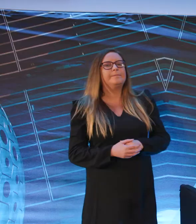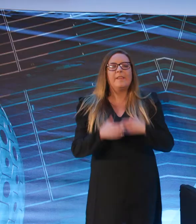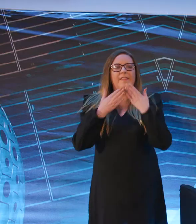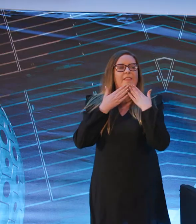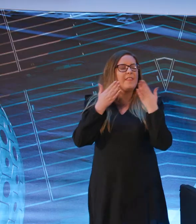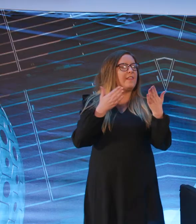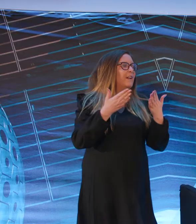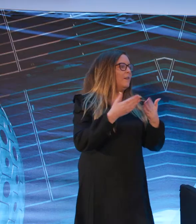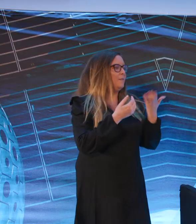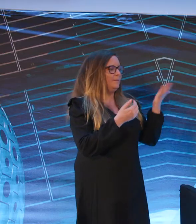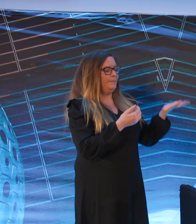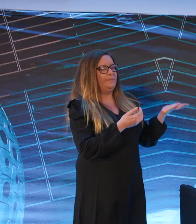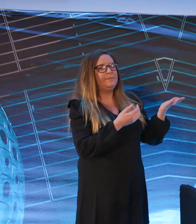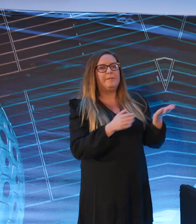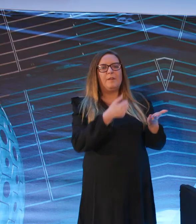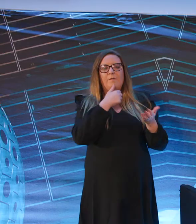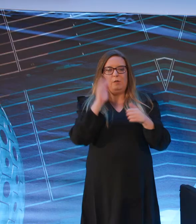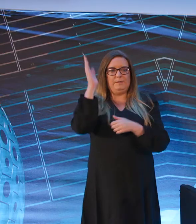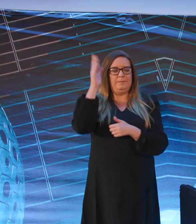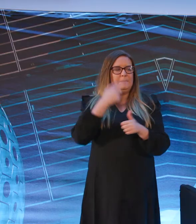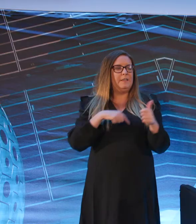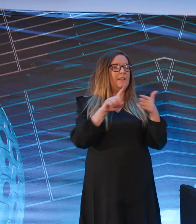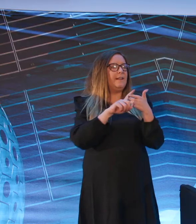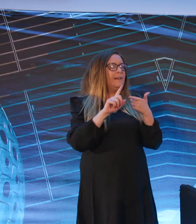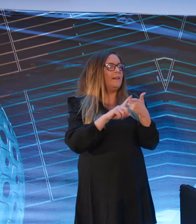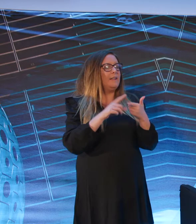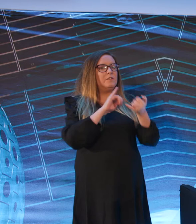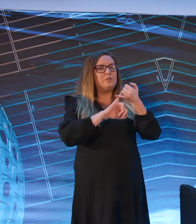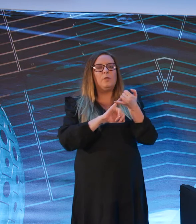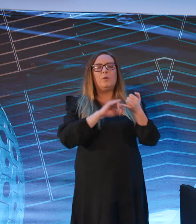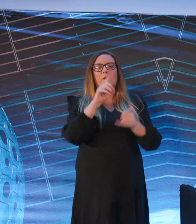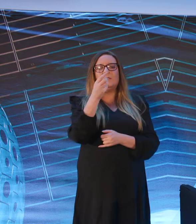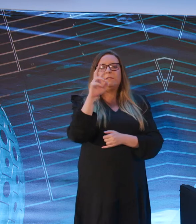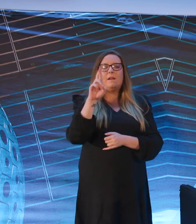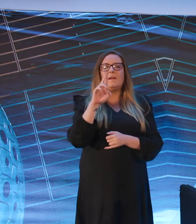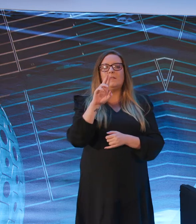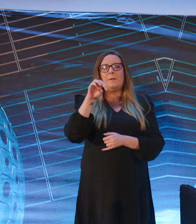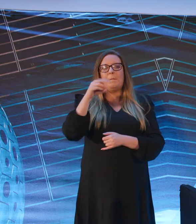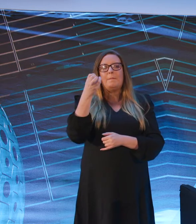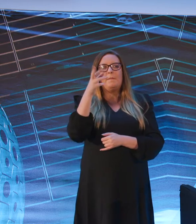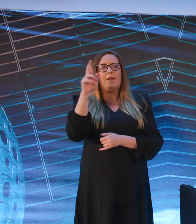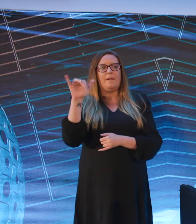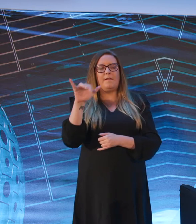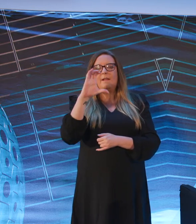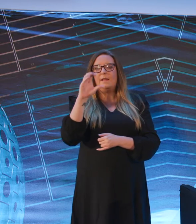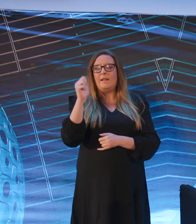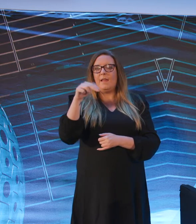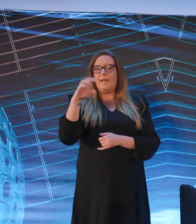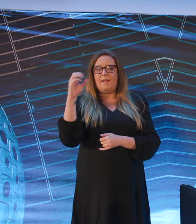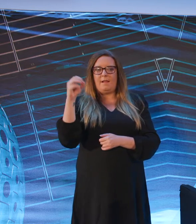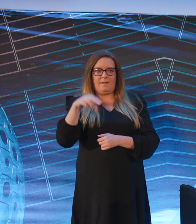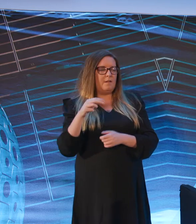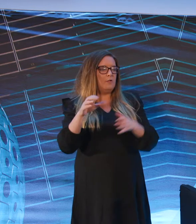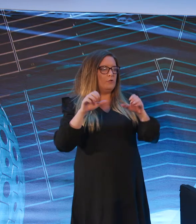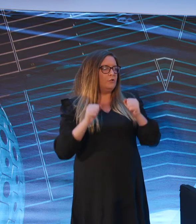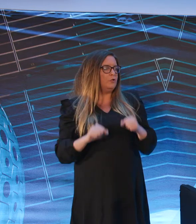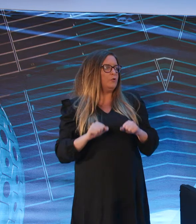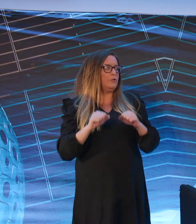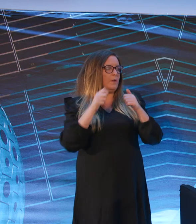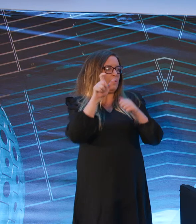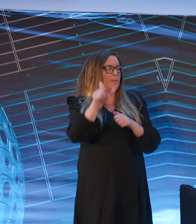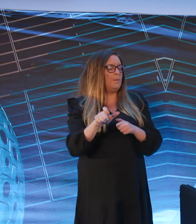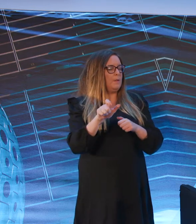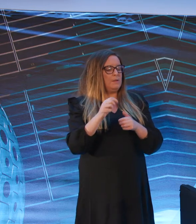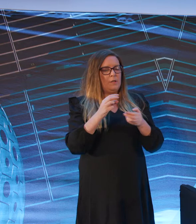Thank you, Secretary General. Next, I'm pleased to welcome Dr. Mary Canning, who is the chairperson of Maynooth University Governing Authority,